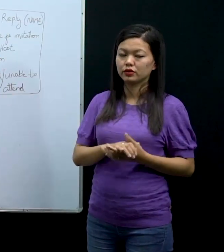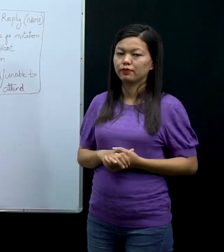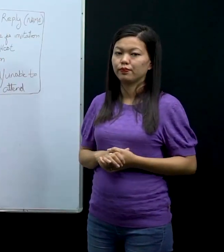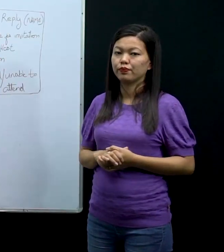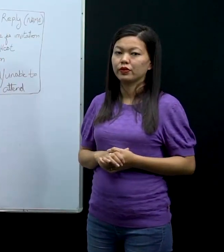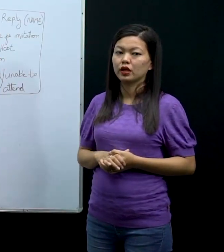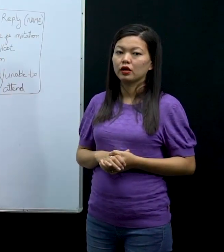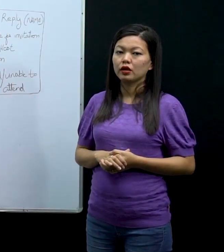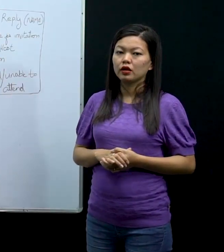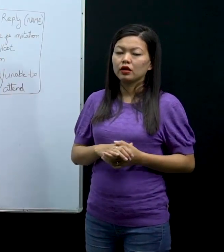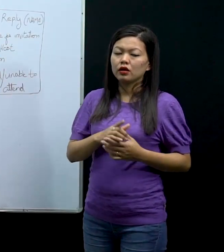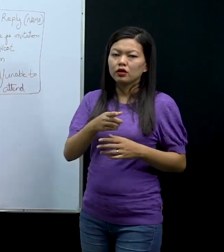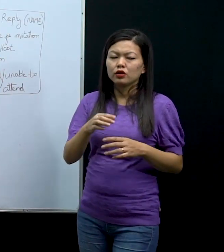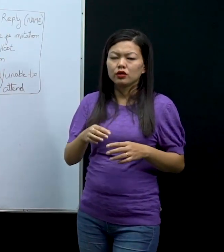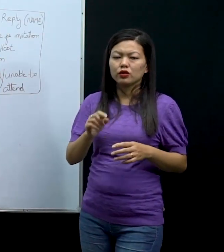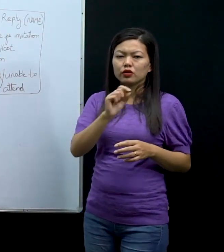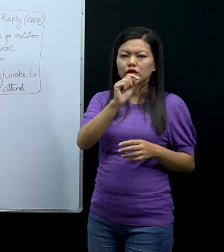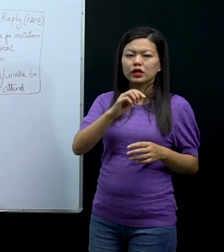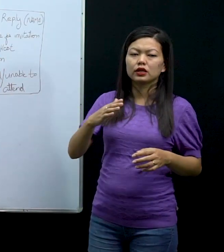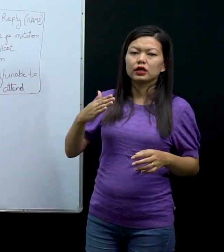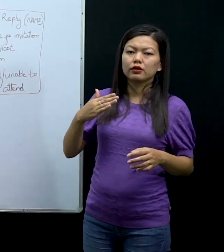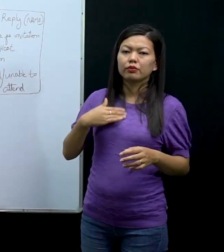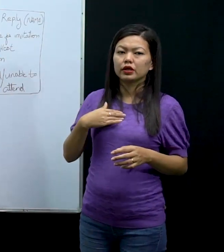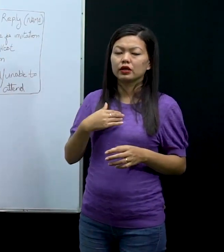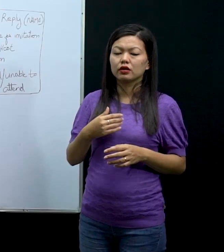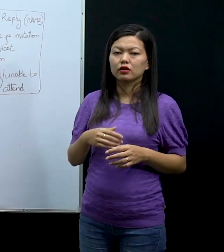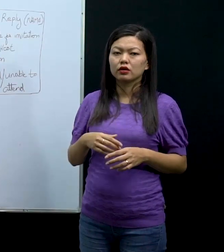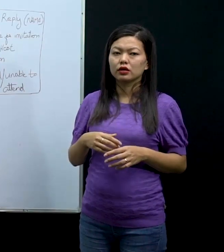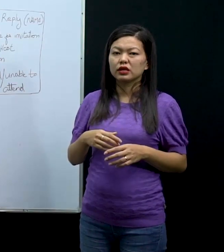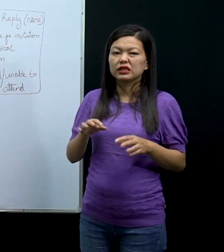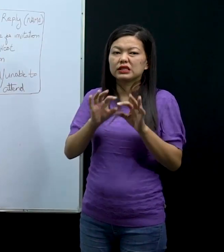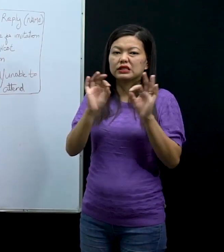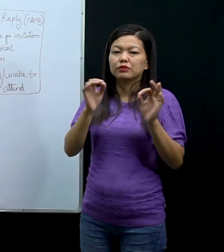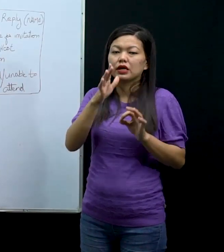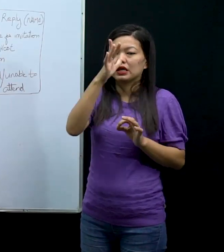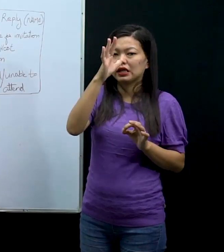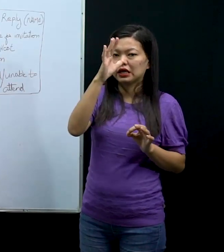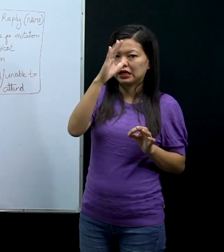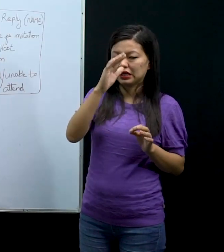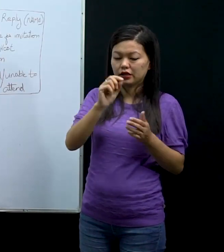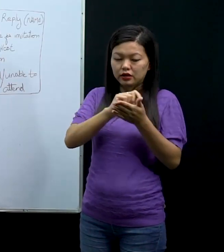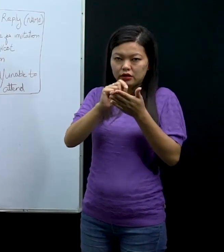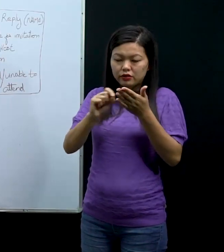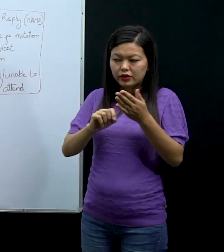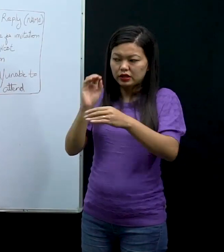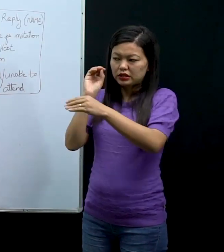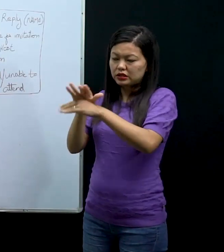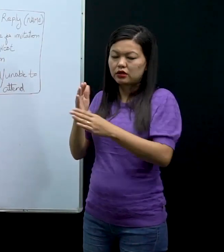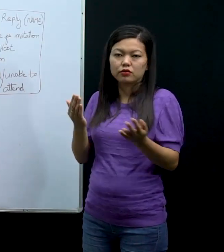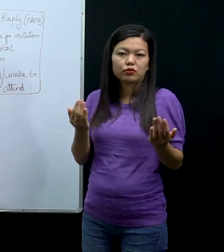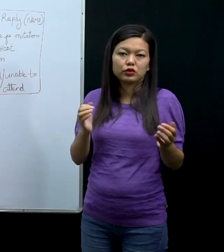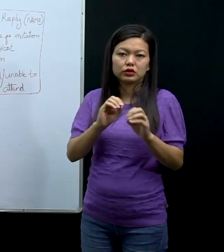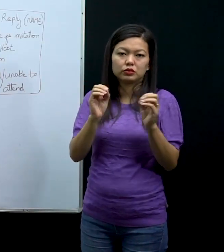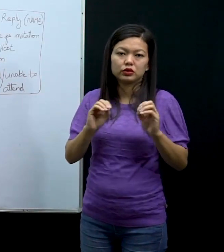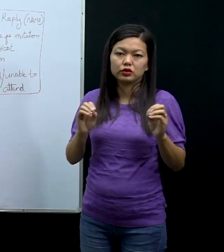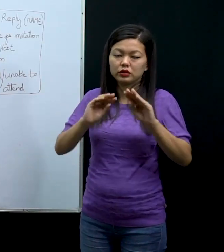write is unable to attend because he is feeling lazy or she is feeling lazy. Those kind of lame reasons